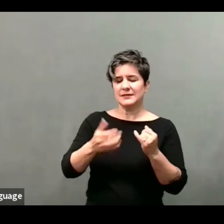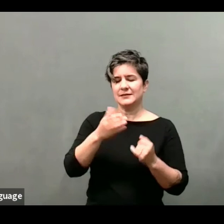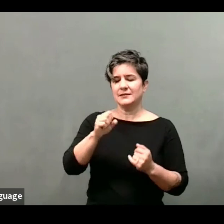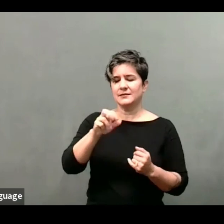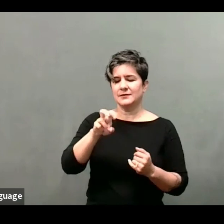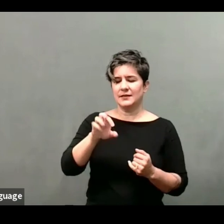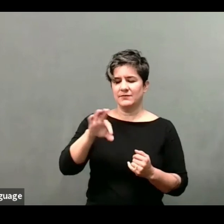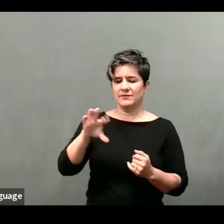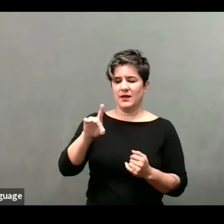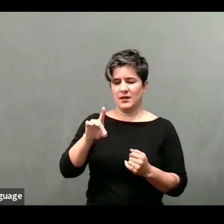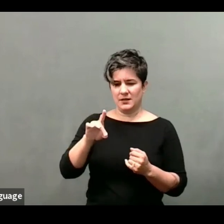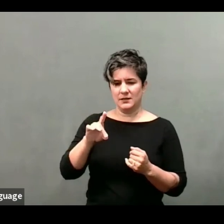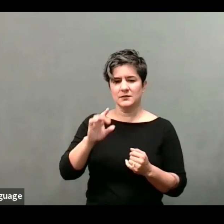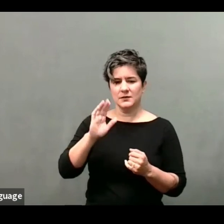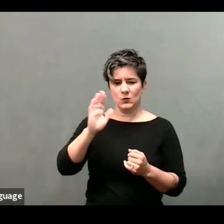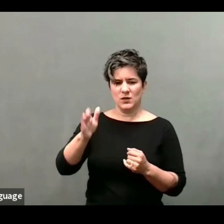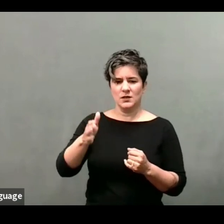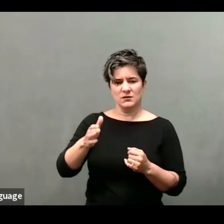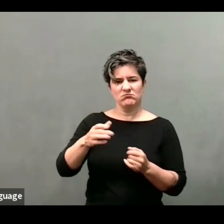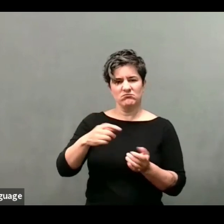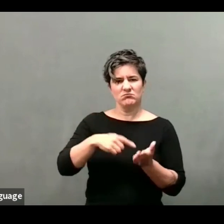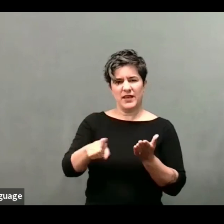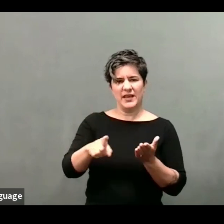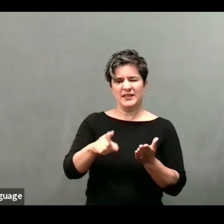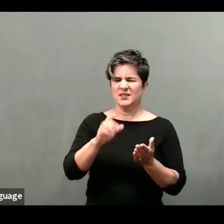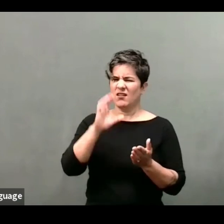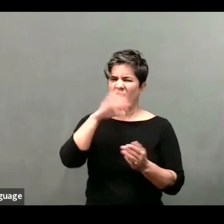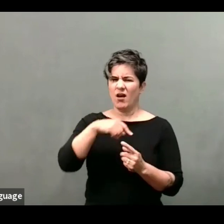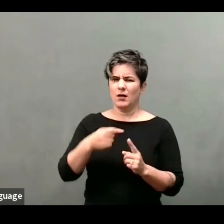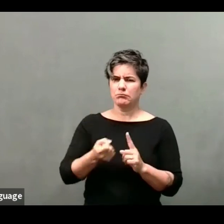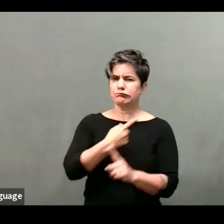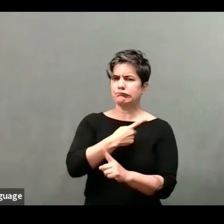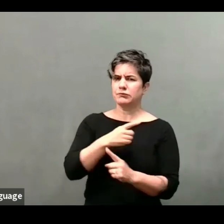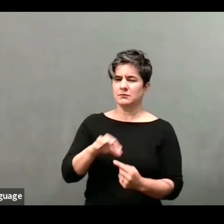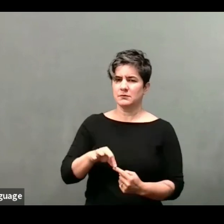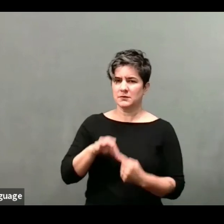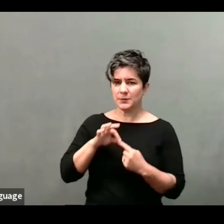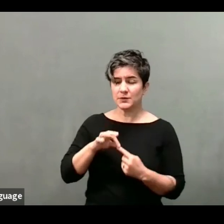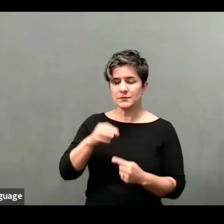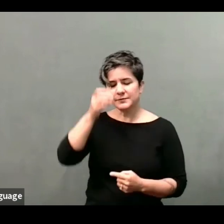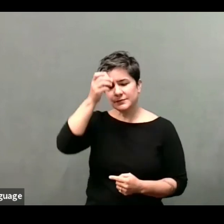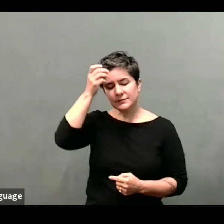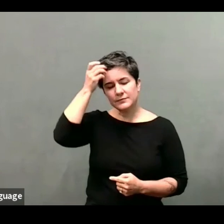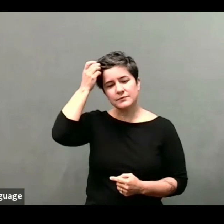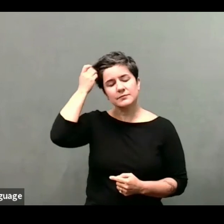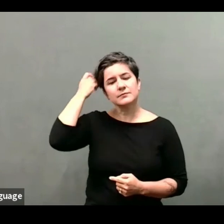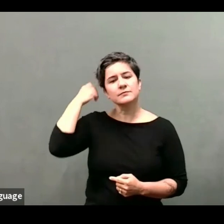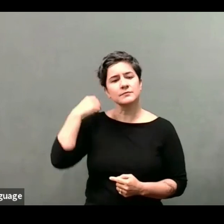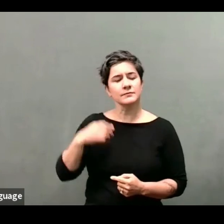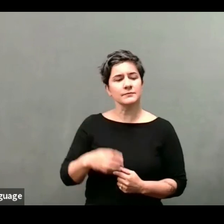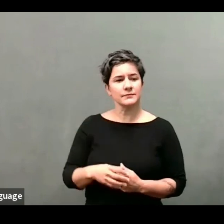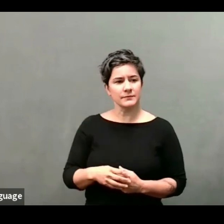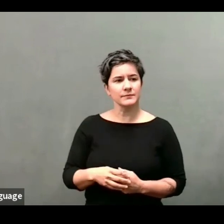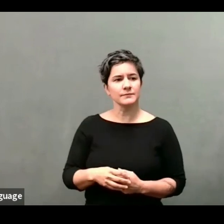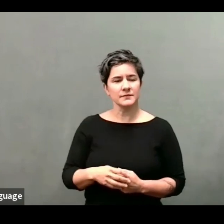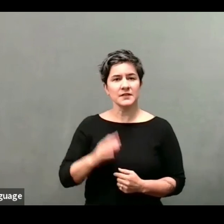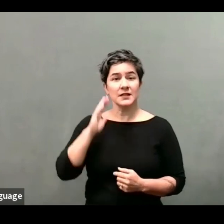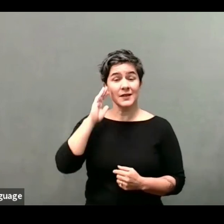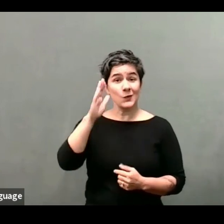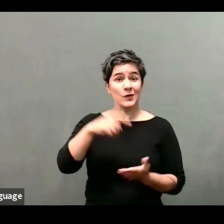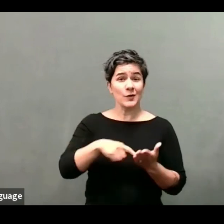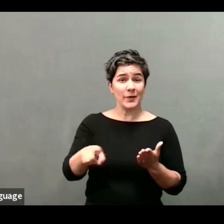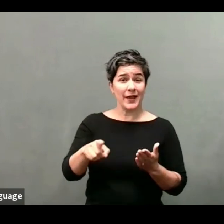covers, which I didn't mention yet because it's kind of a weird exception, which is that the Save Fund will cover 5